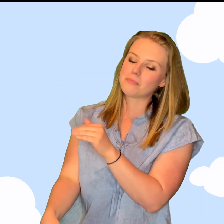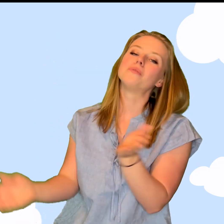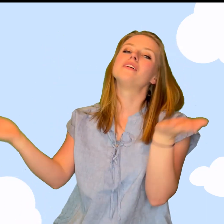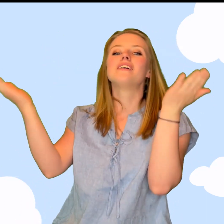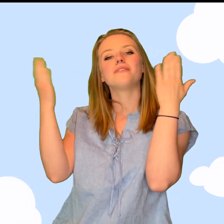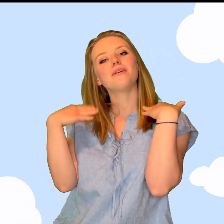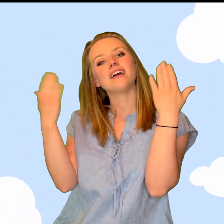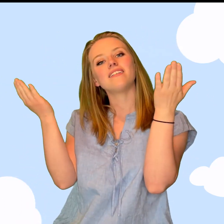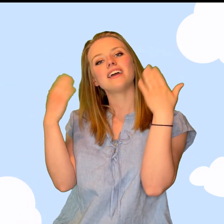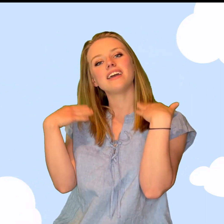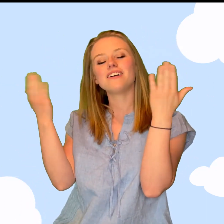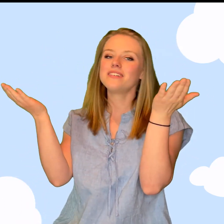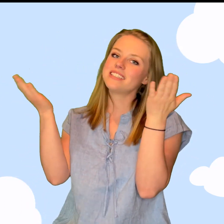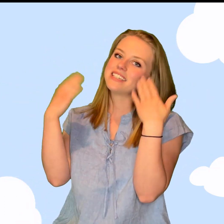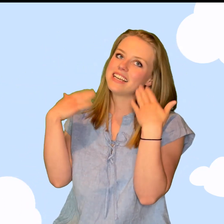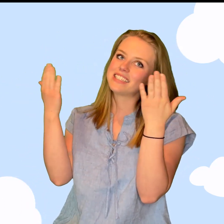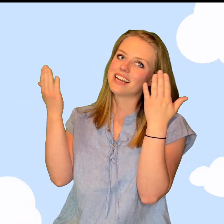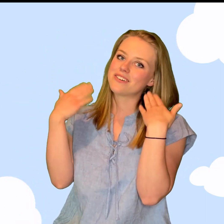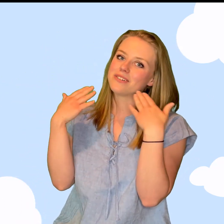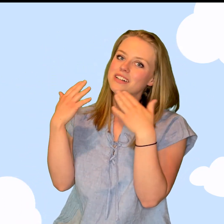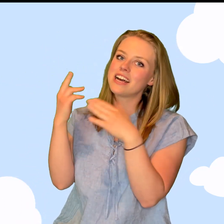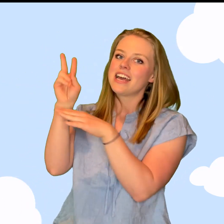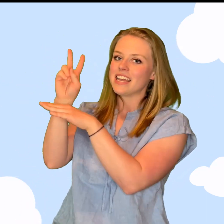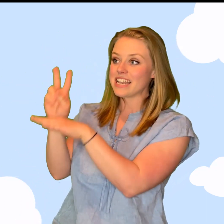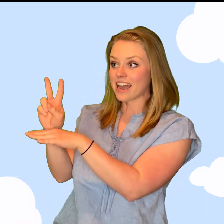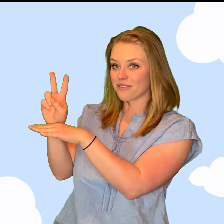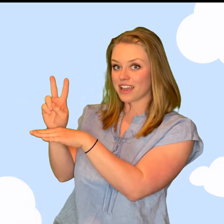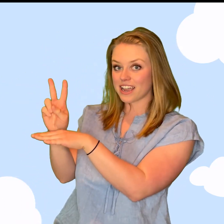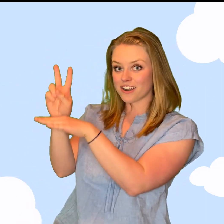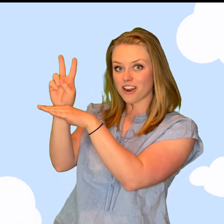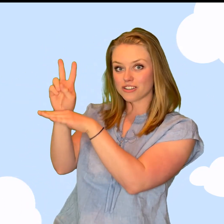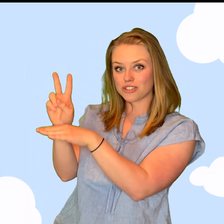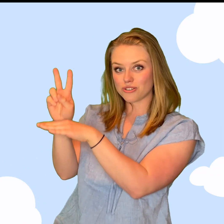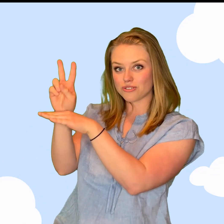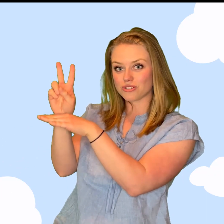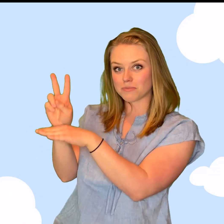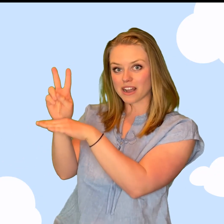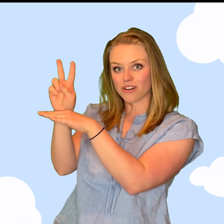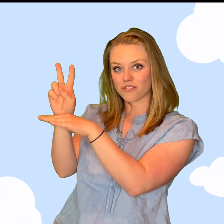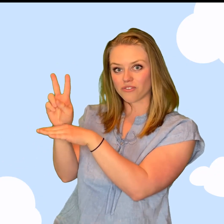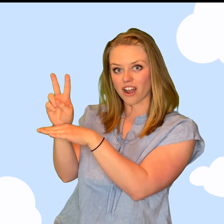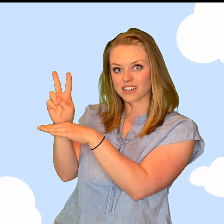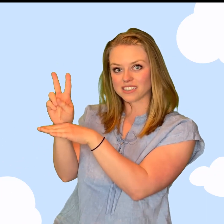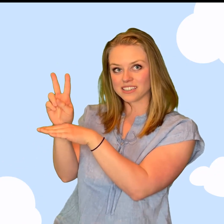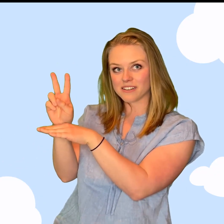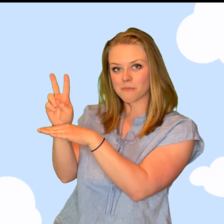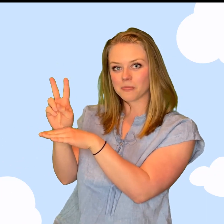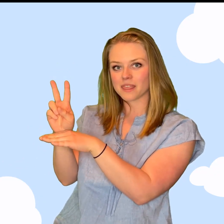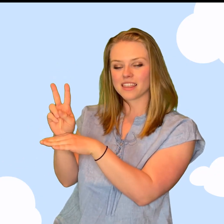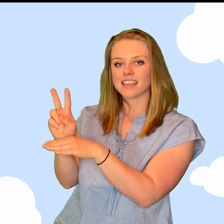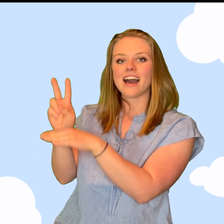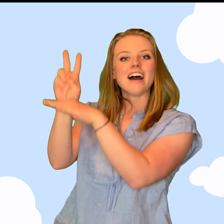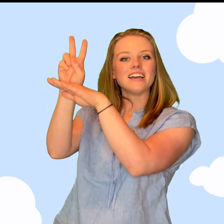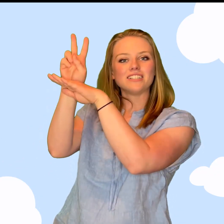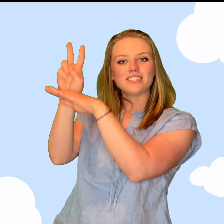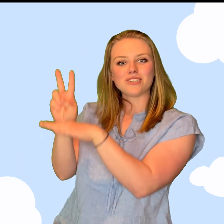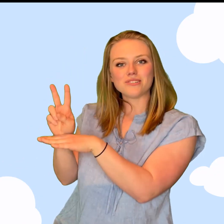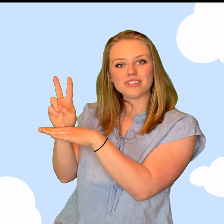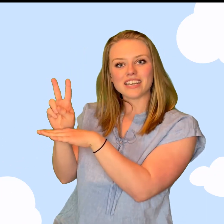pool where it was nice and cool. Now there are 2 speckled frogs. 2